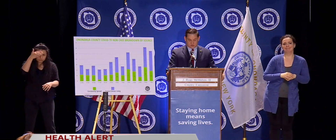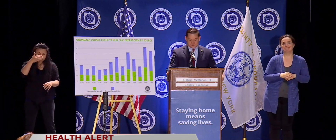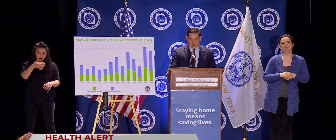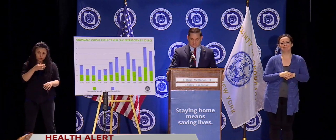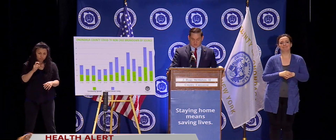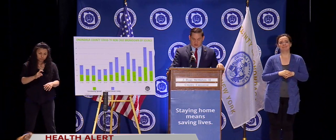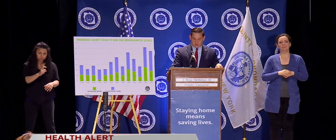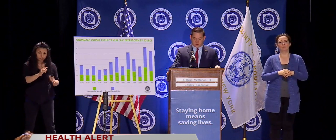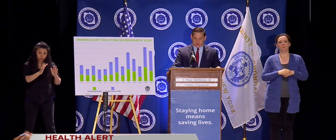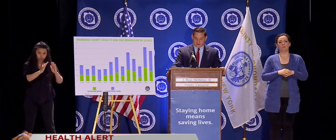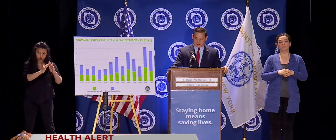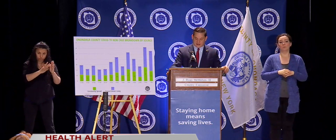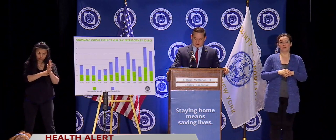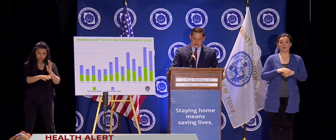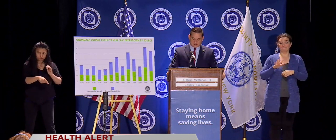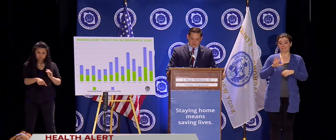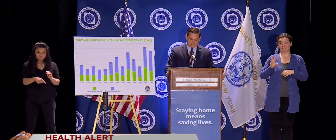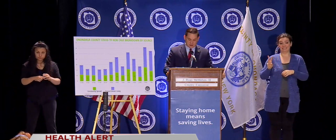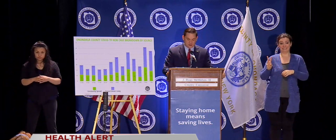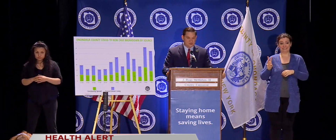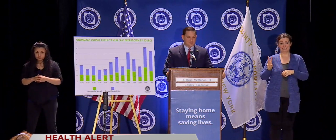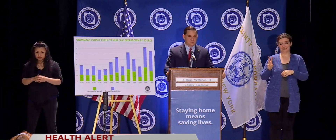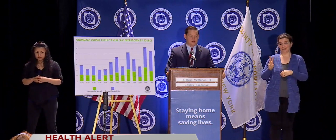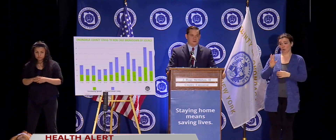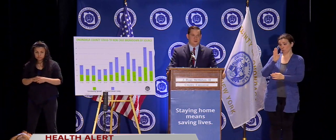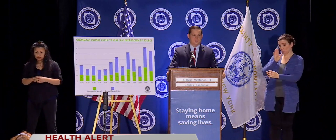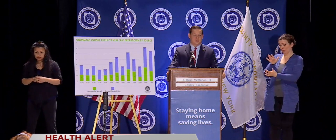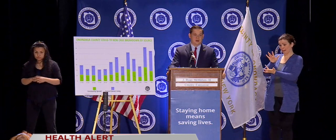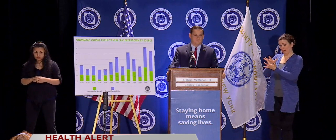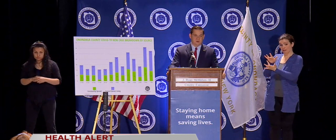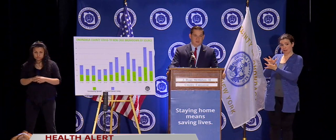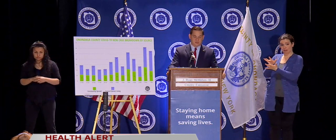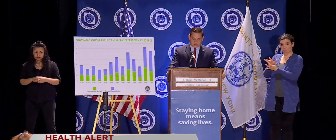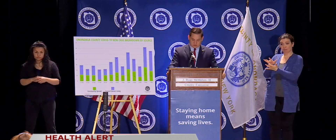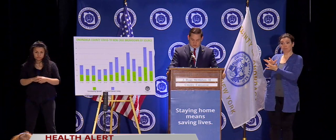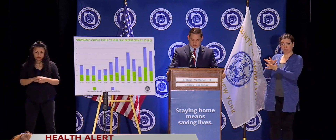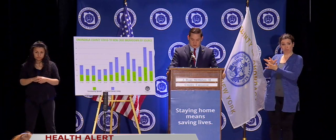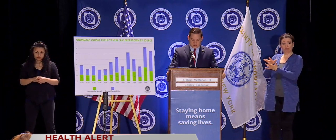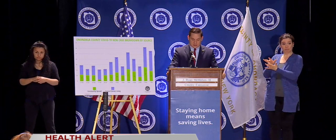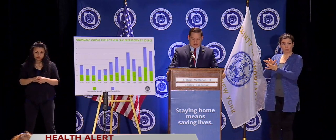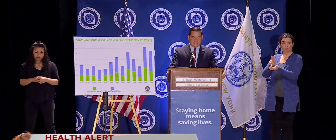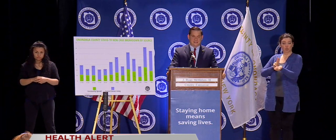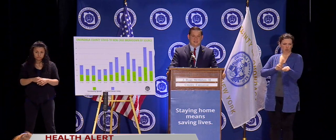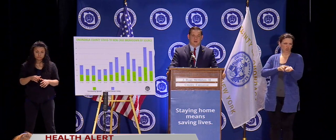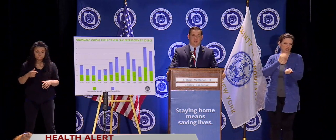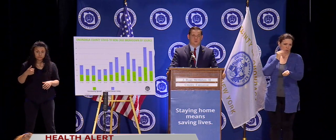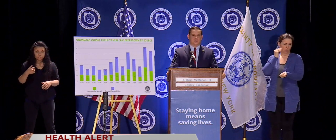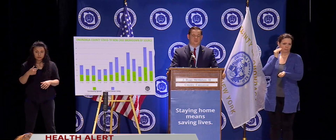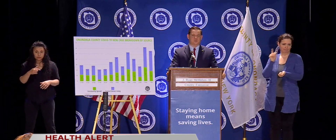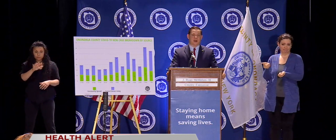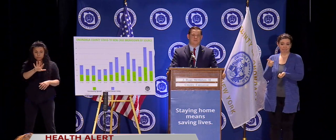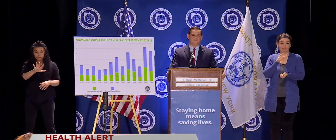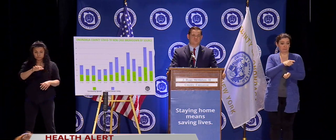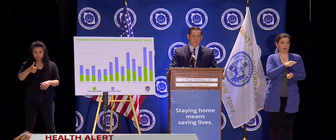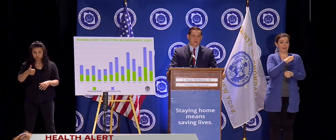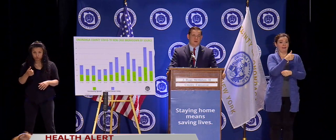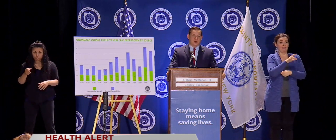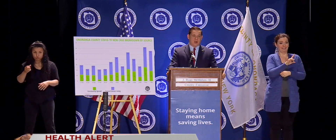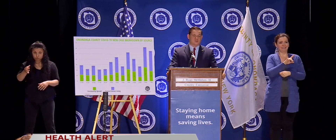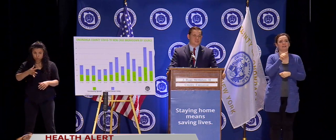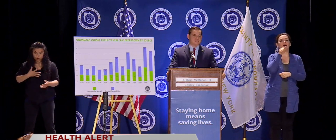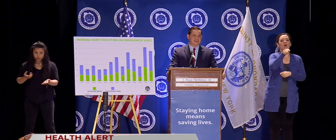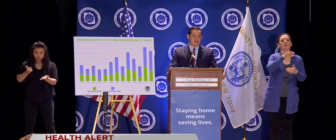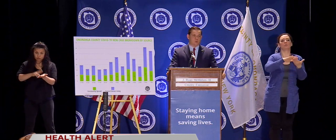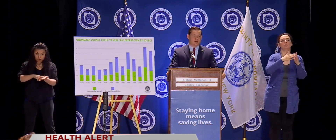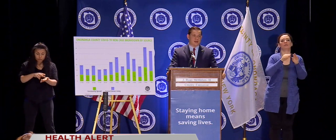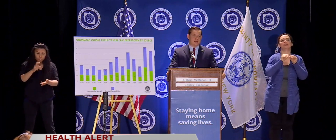56, 37 of them are related to contacts, senior affiliations, 19 are community spread.